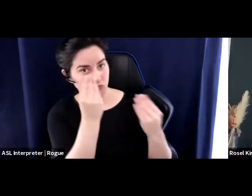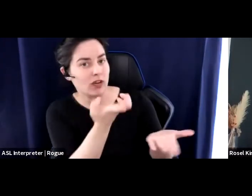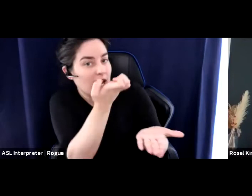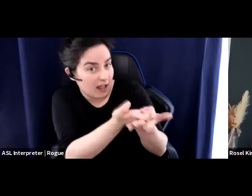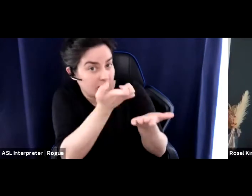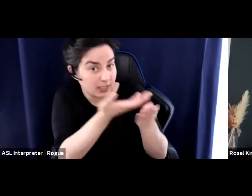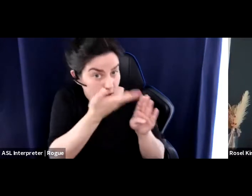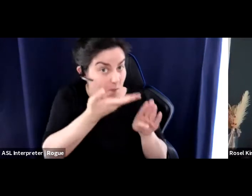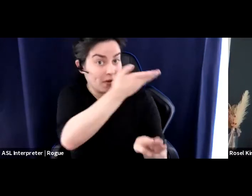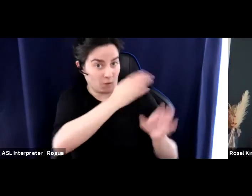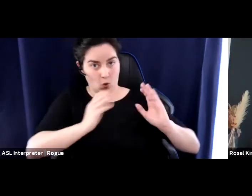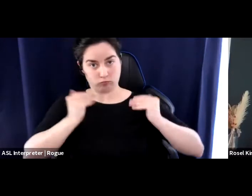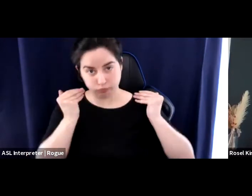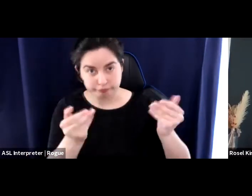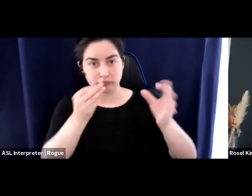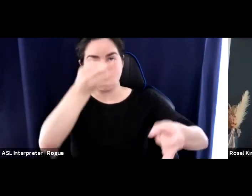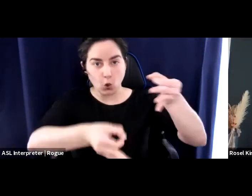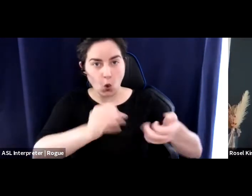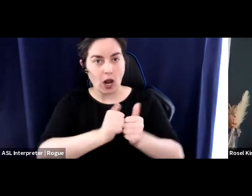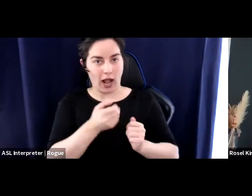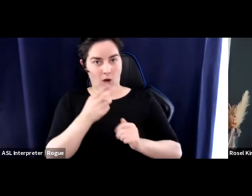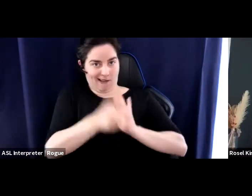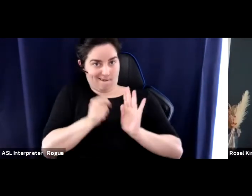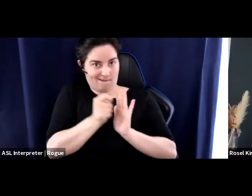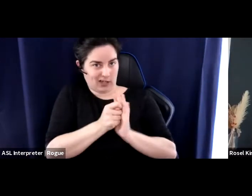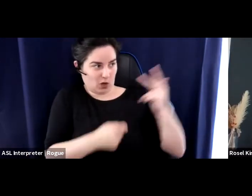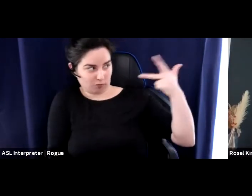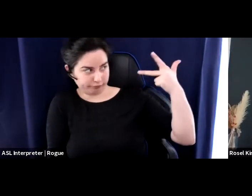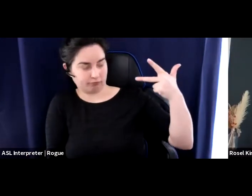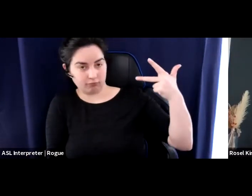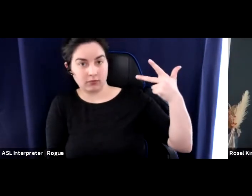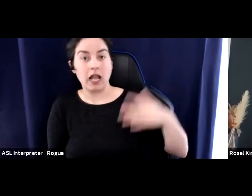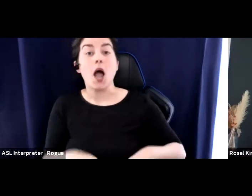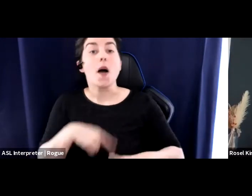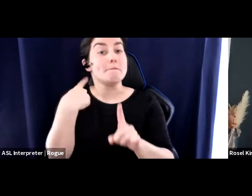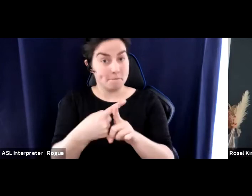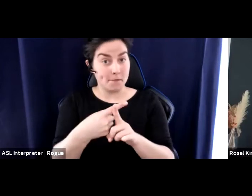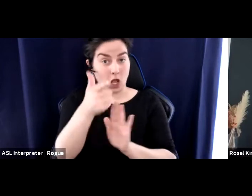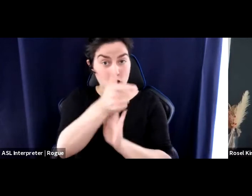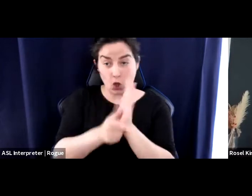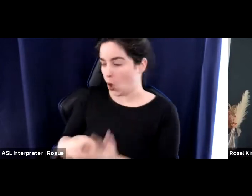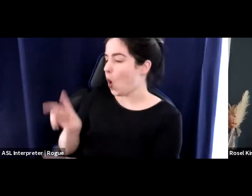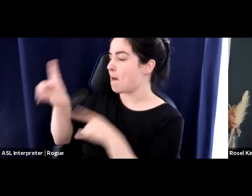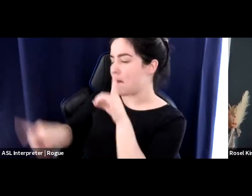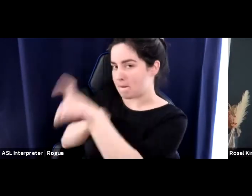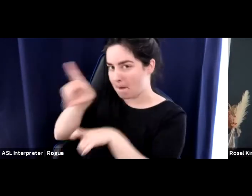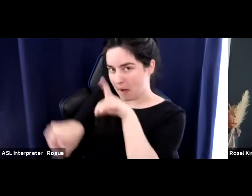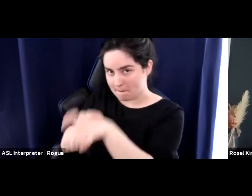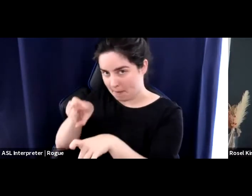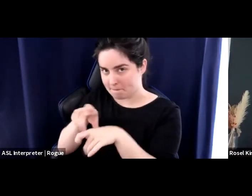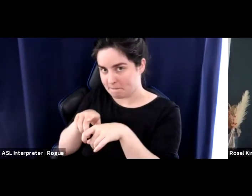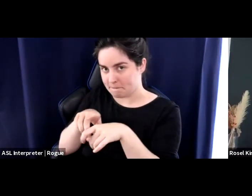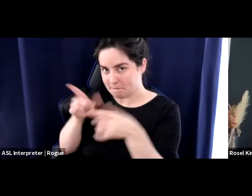trial via her video statement. And she was cross-examined as well on the videotaped